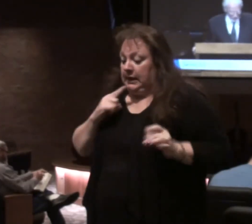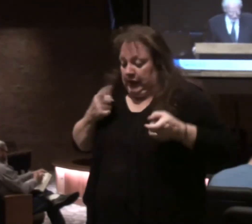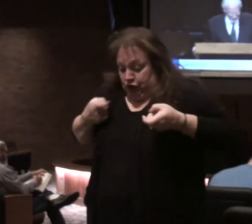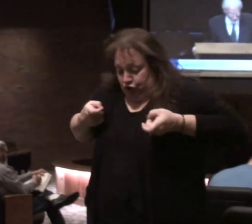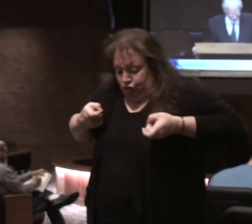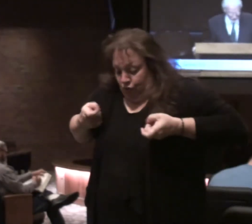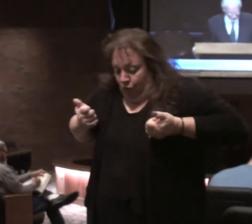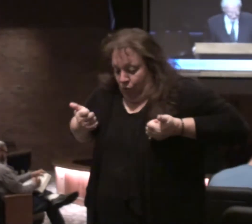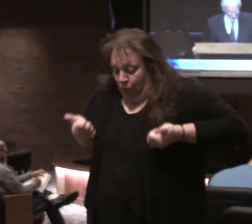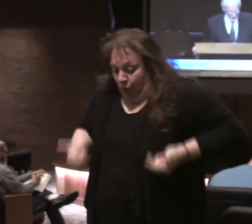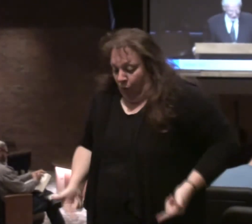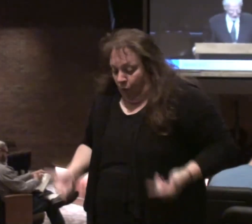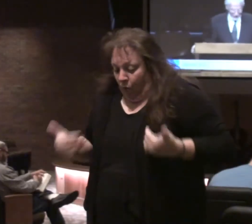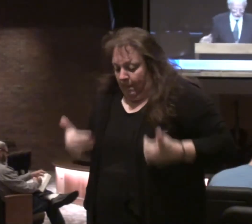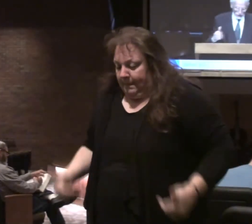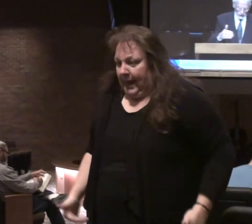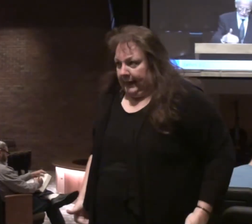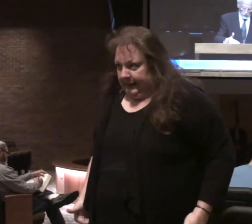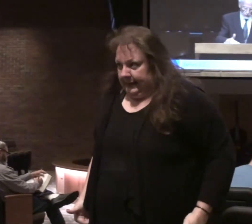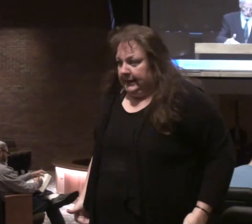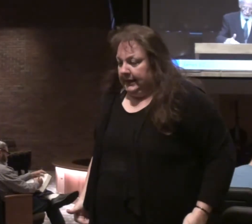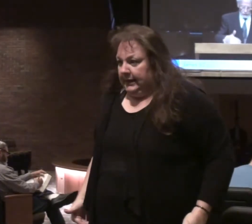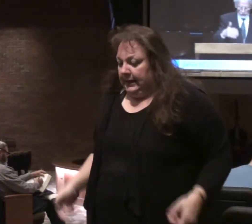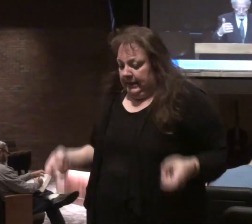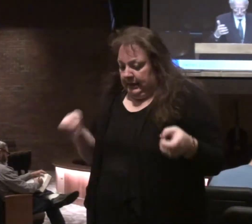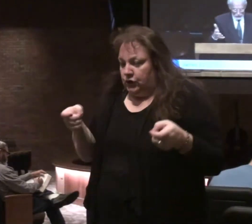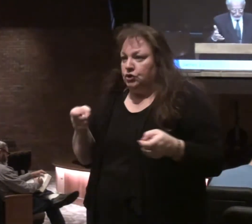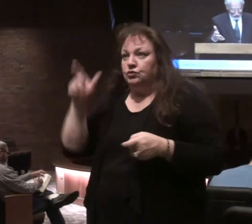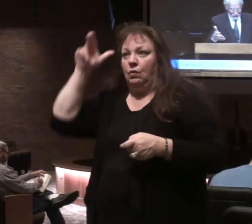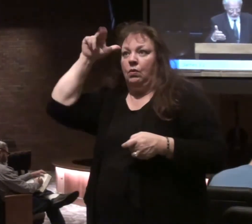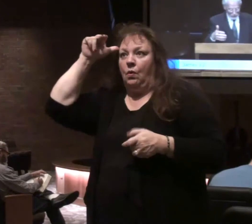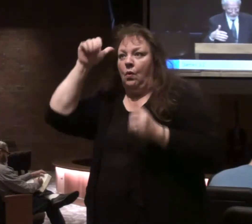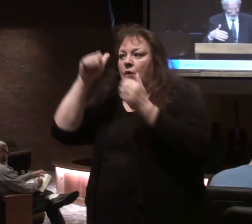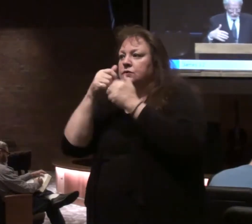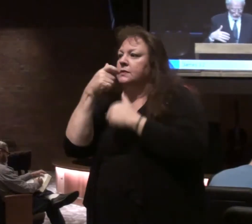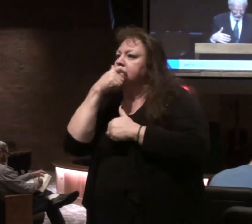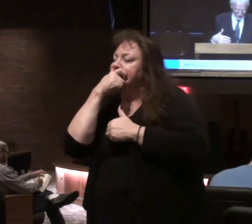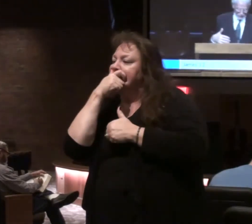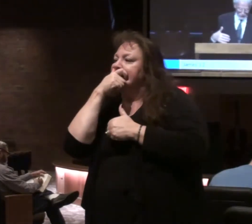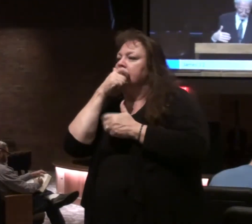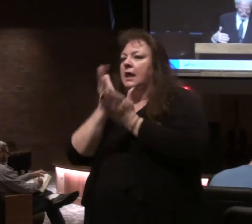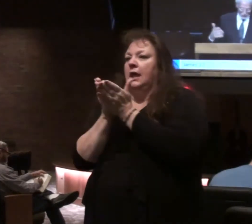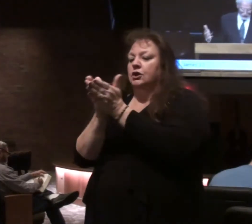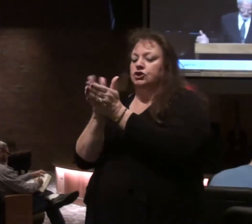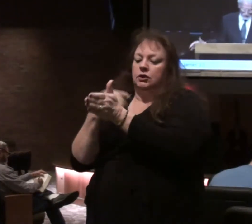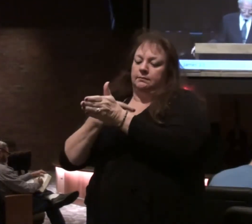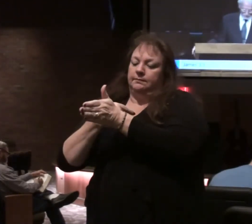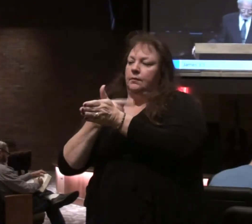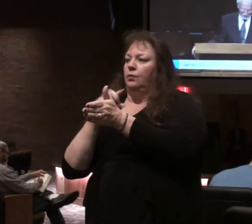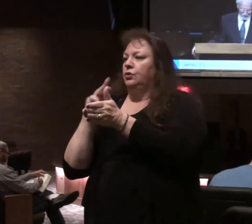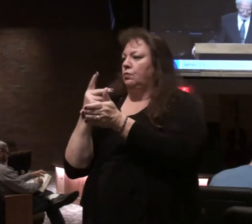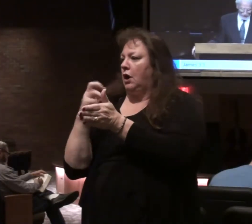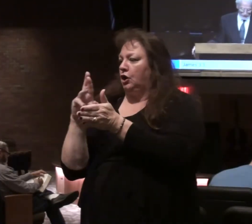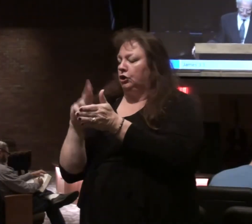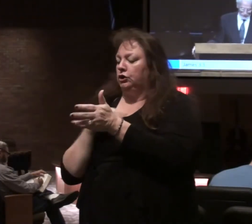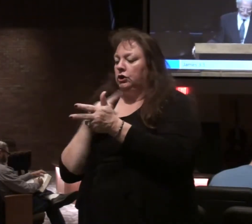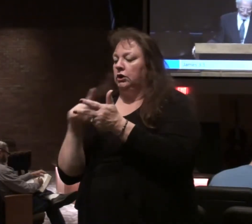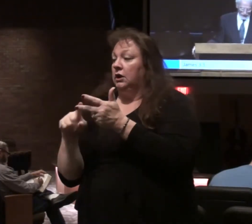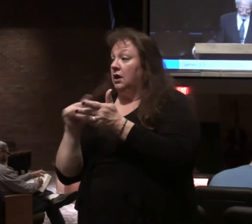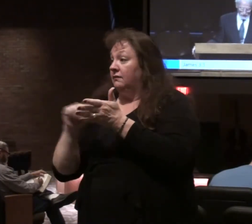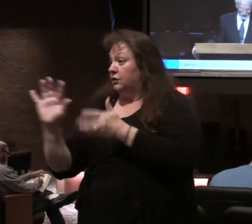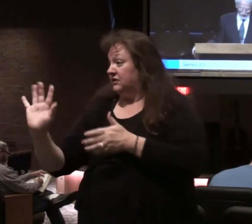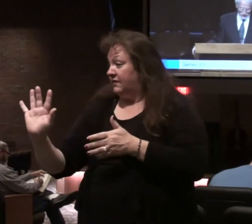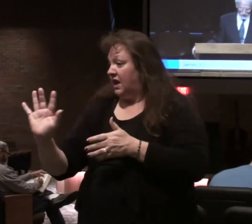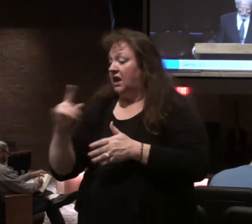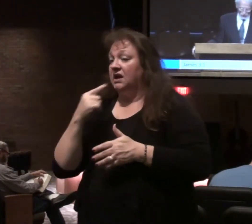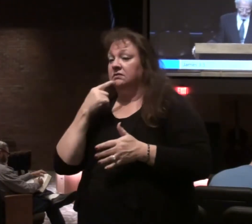whole body as well. And then you can control horses with a small bit and ships with a small rudder. Verse